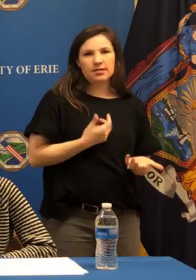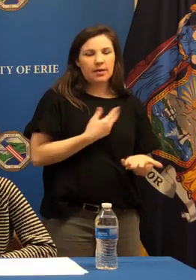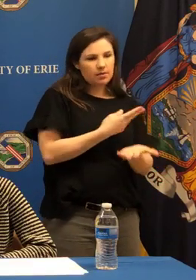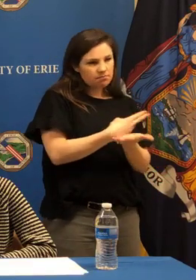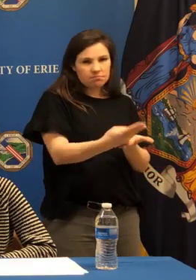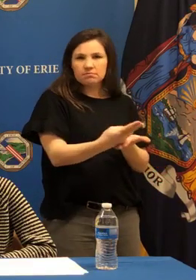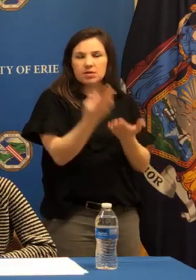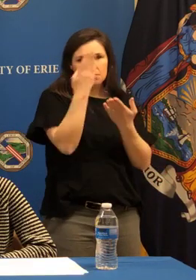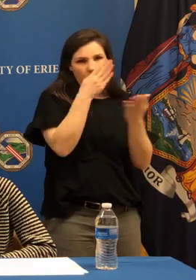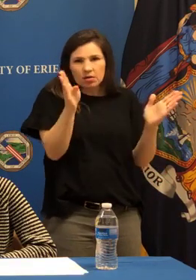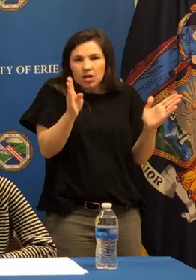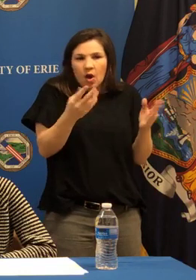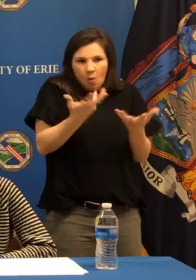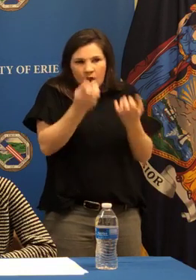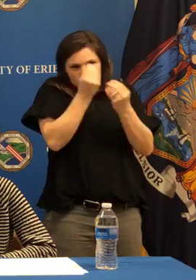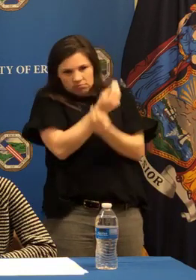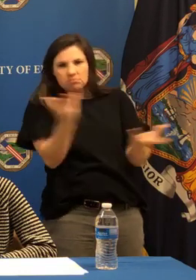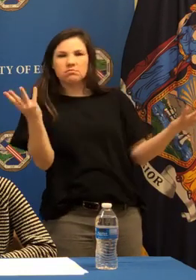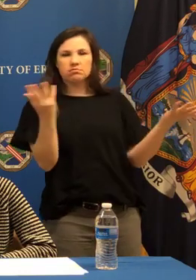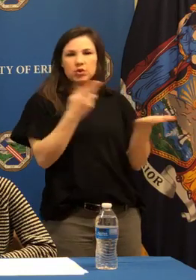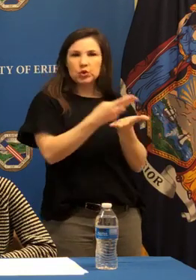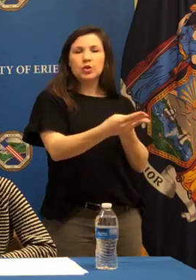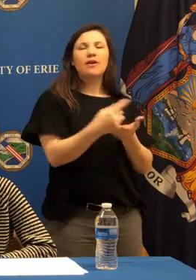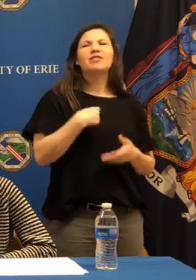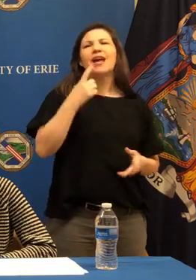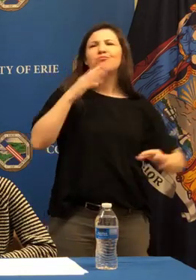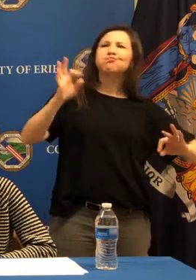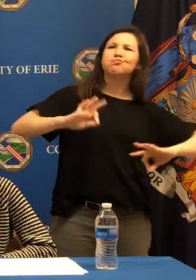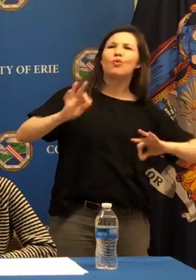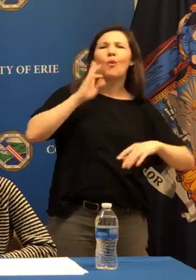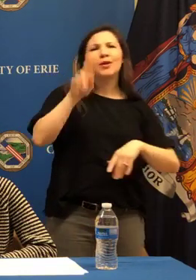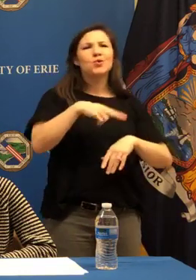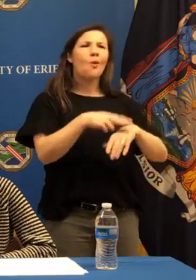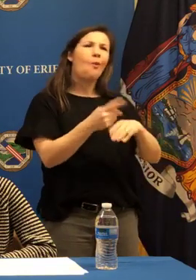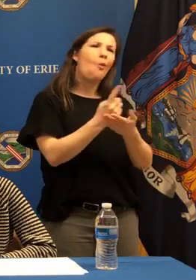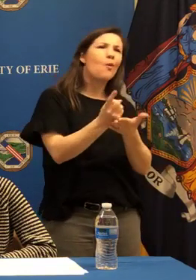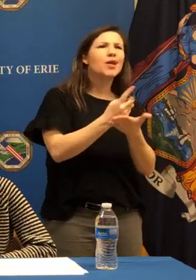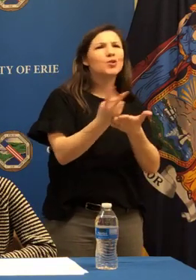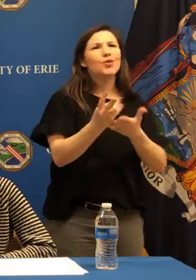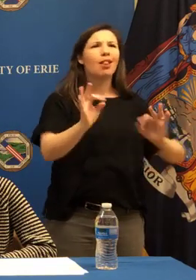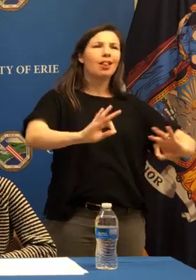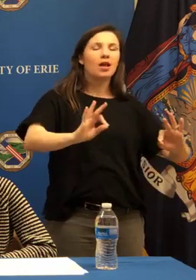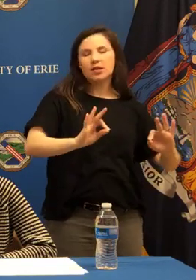public deserves to know the truth. Anyone who's saying that, oh, well, things will be normal in a week or two,